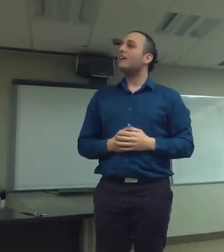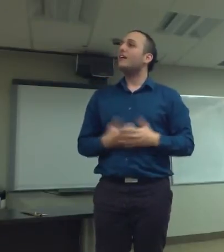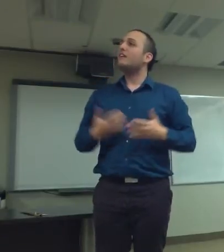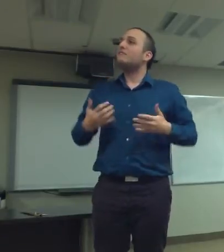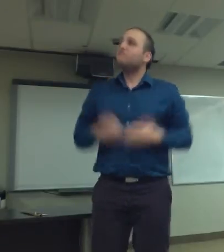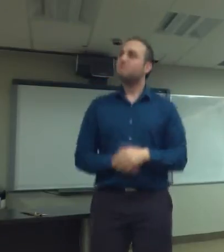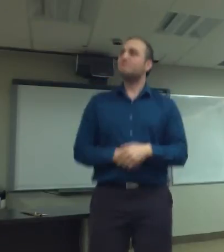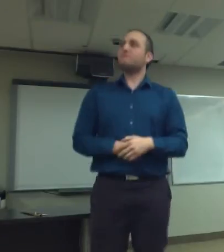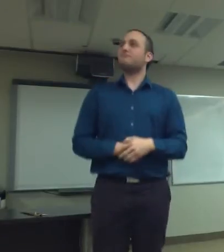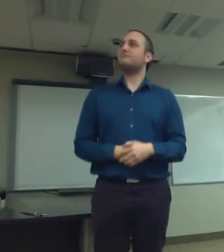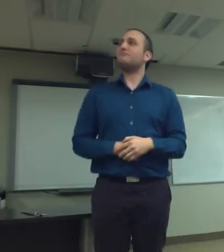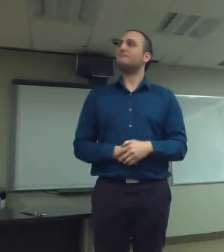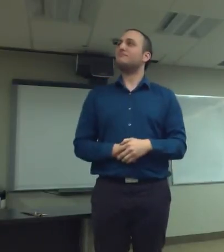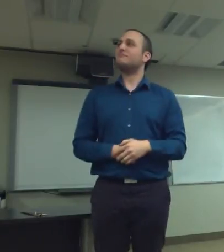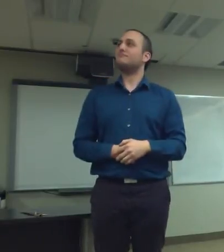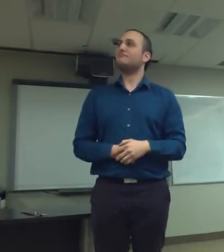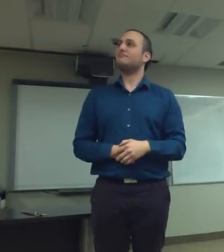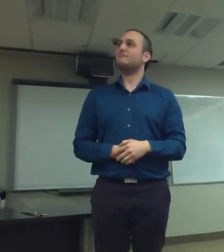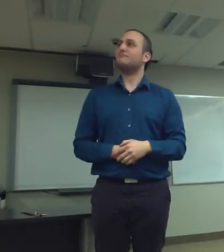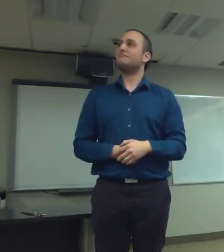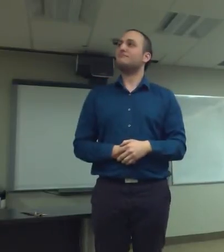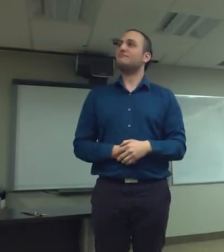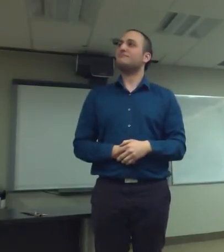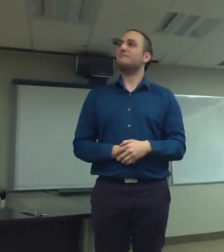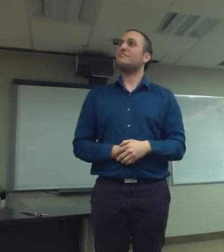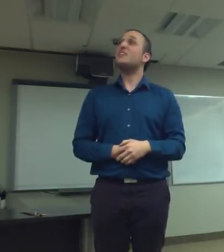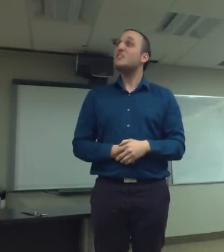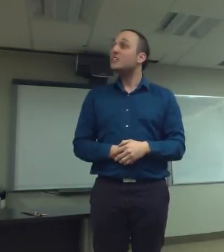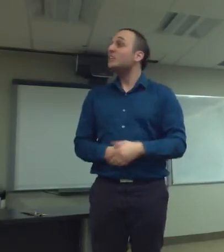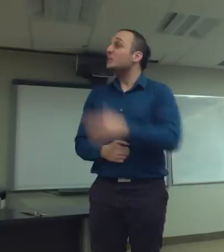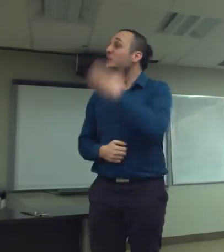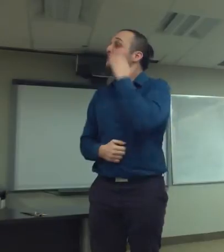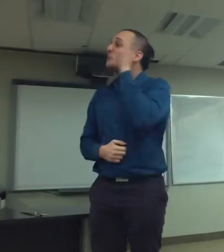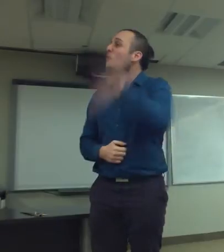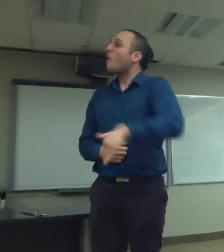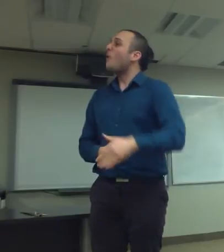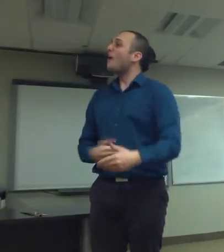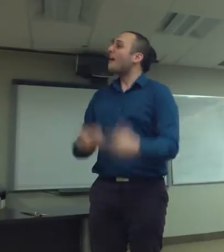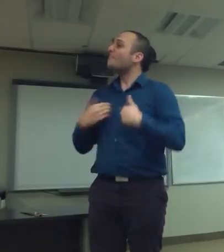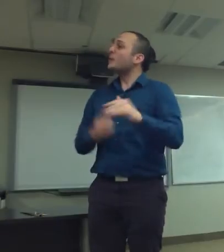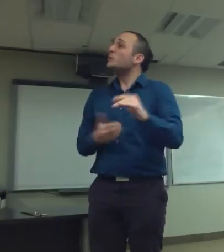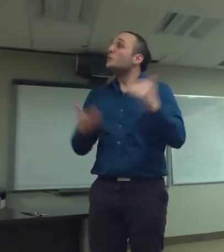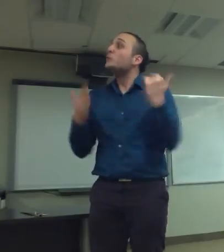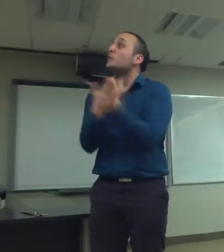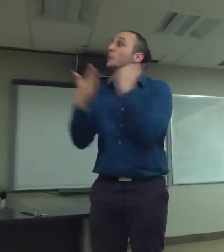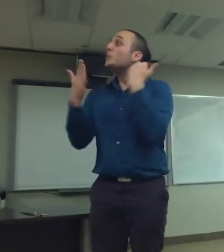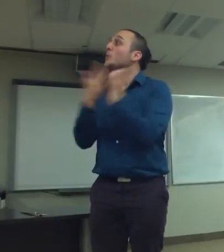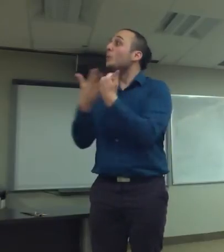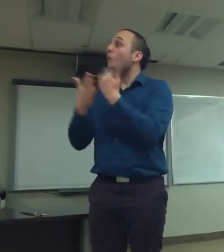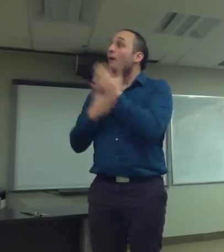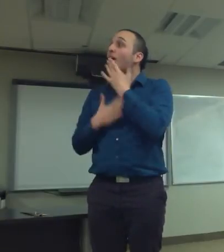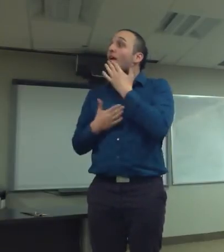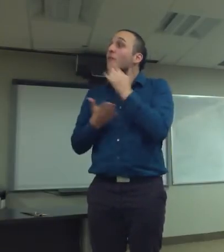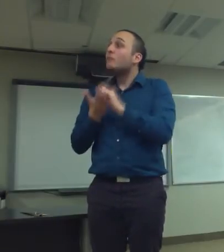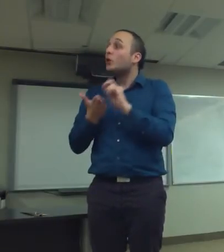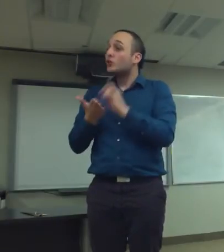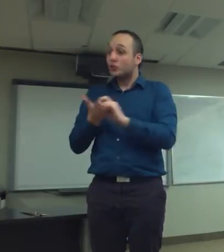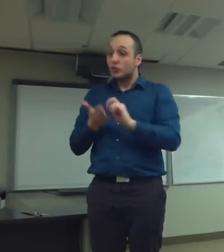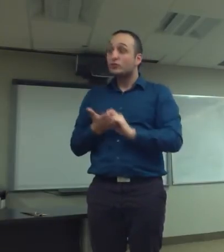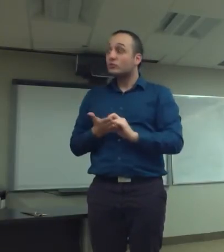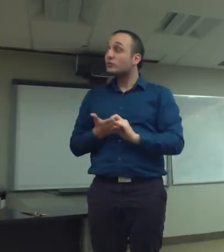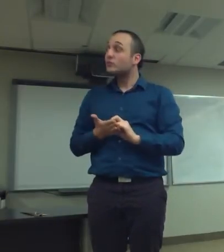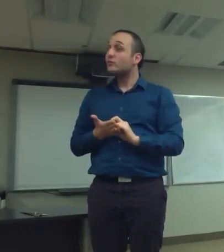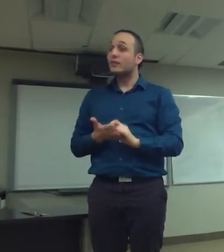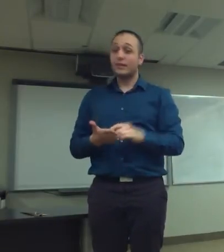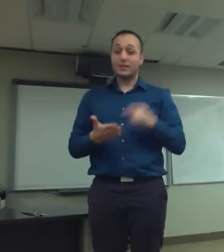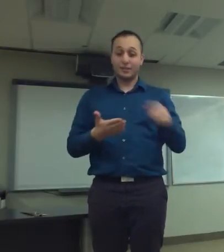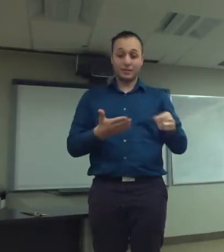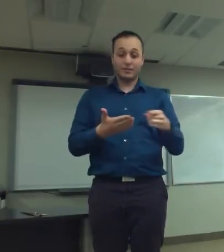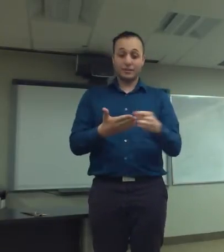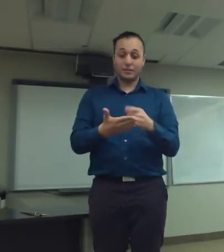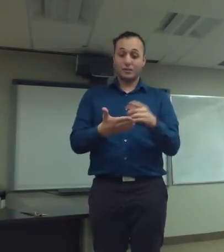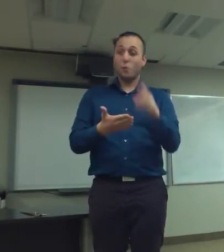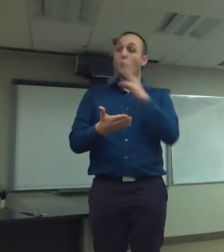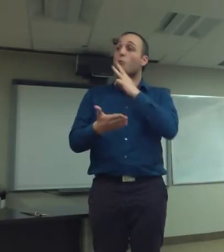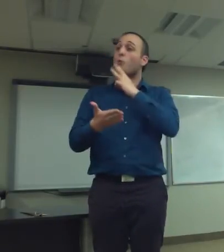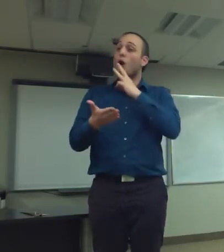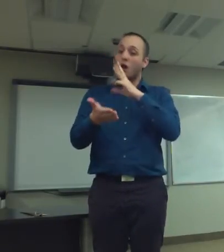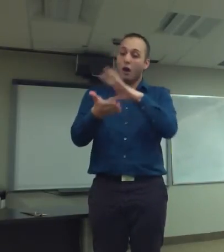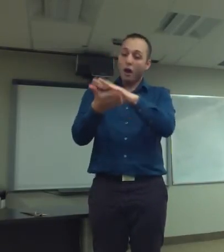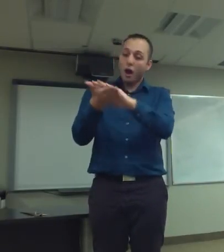Well, said Bridget, there are these new coloring markers. They wash off with just